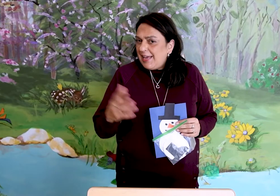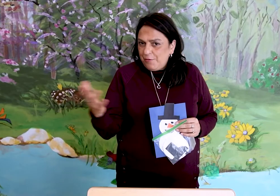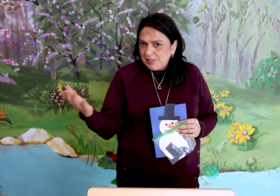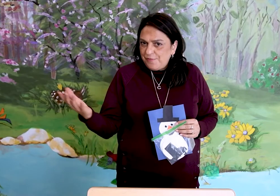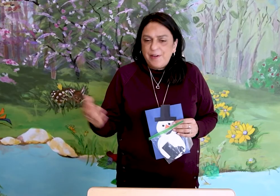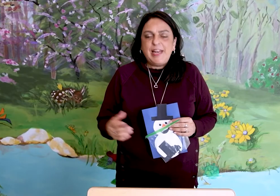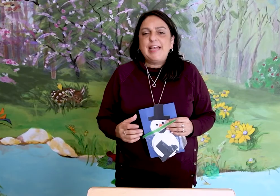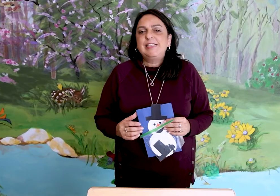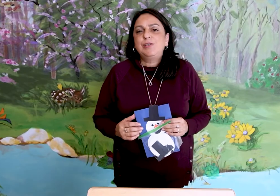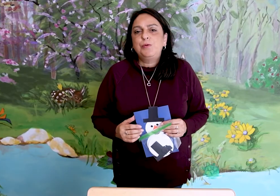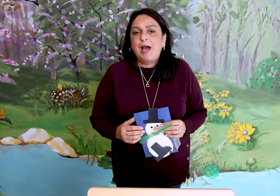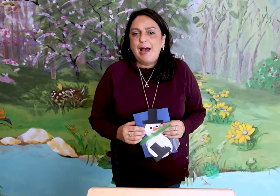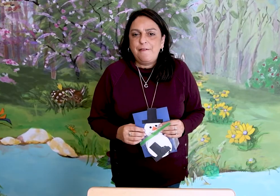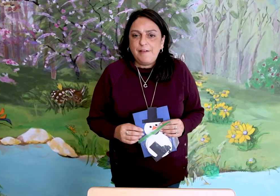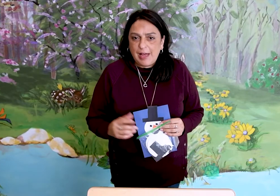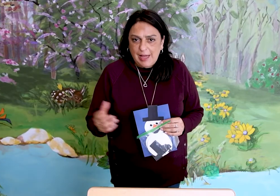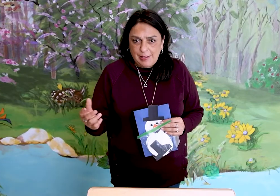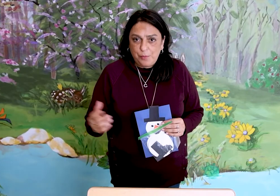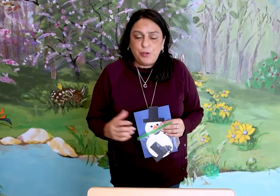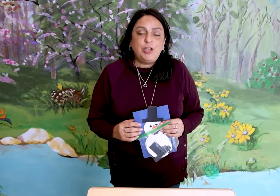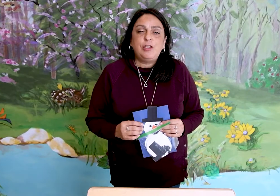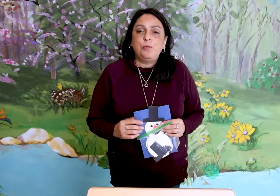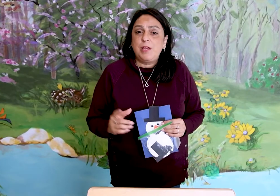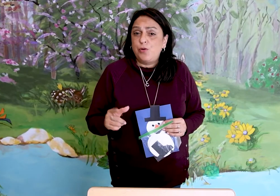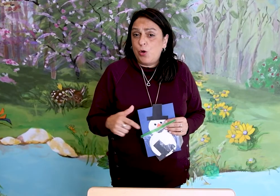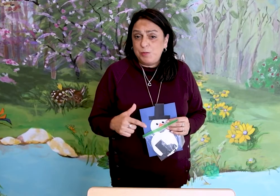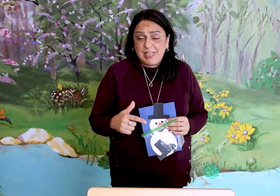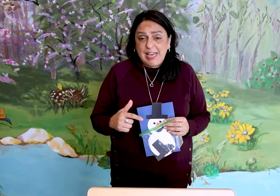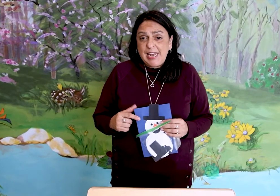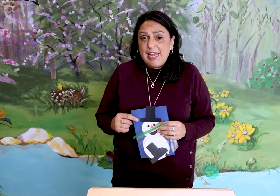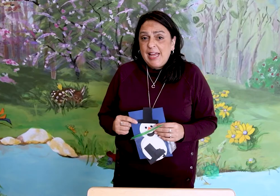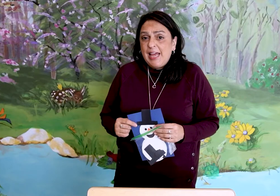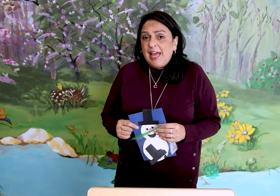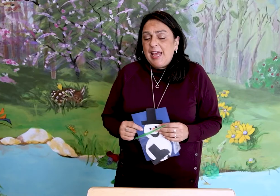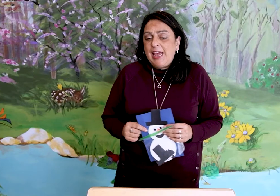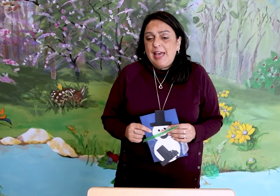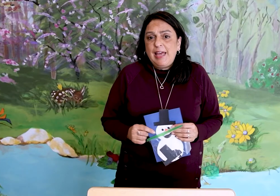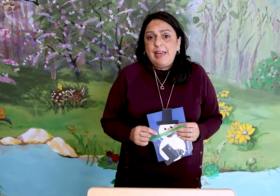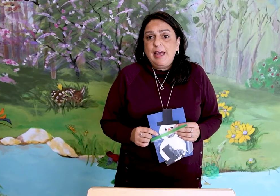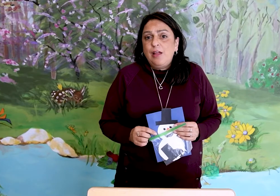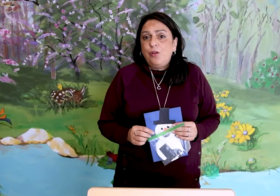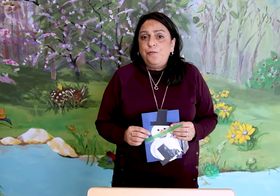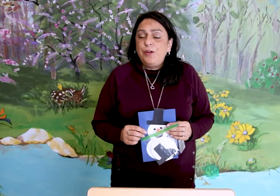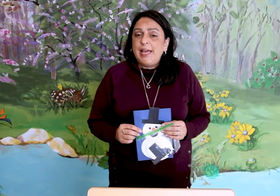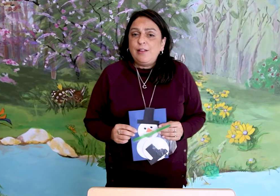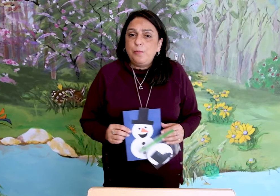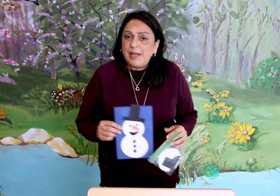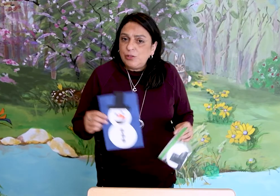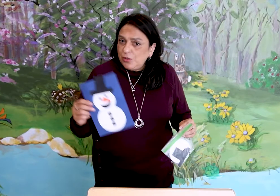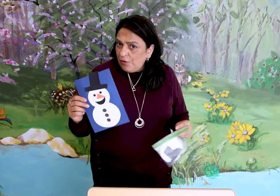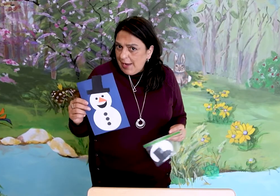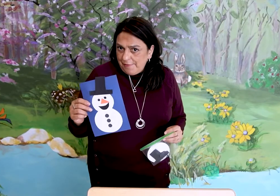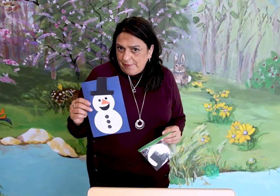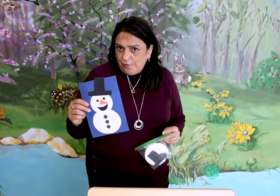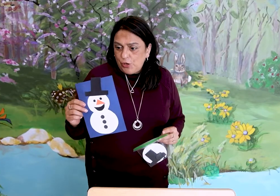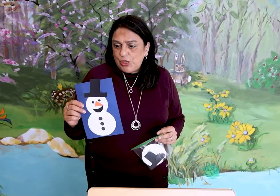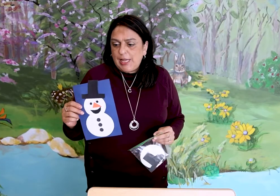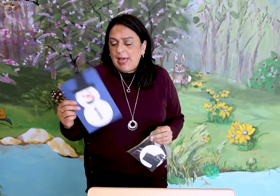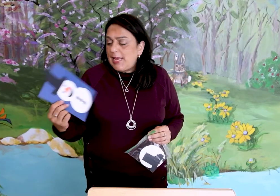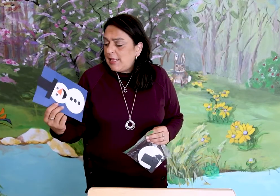was very nice to have the opportunity to be in your homes again. And don't forget to make your craft for today. It's